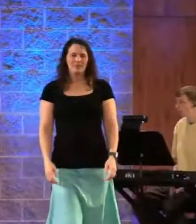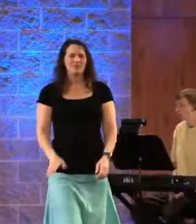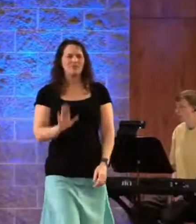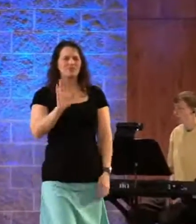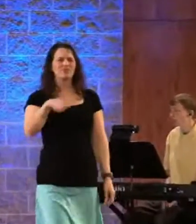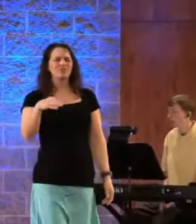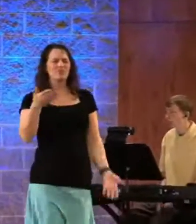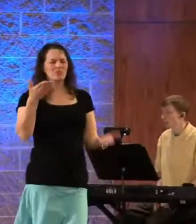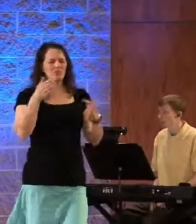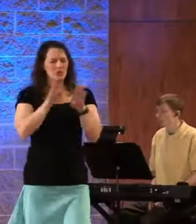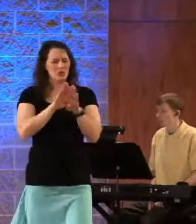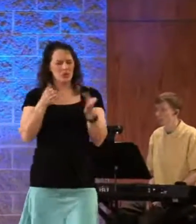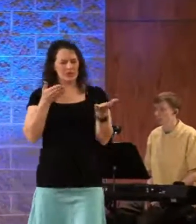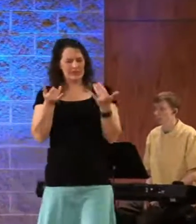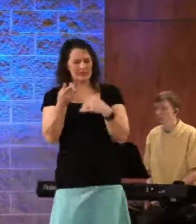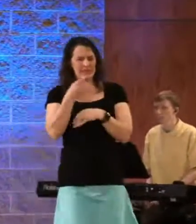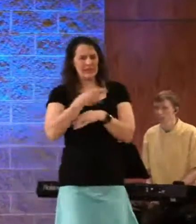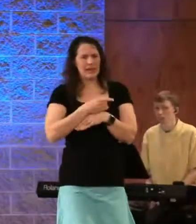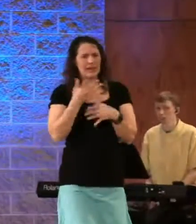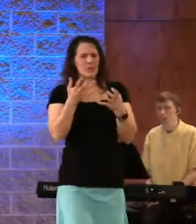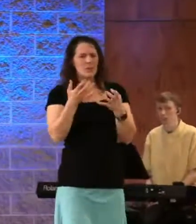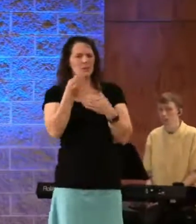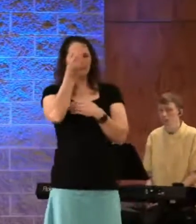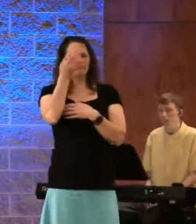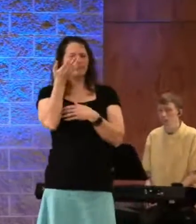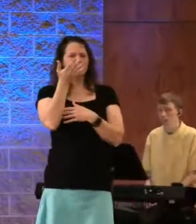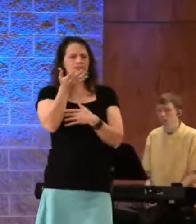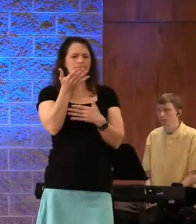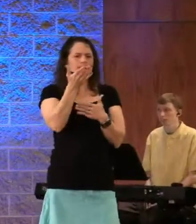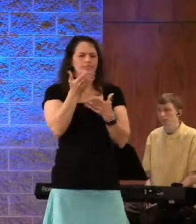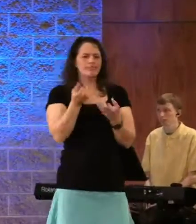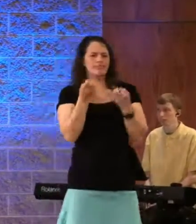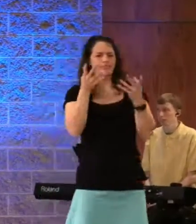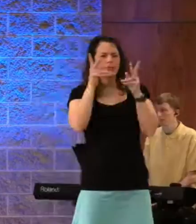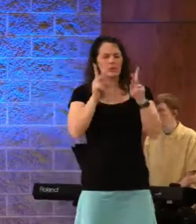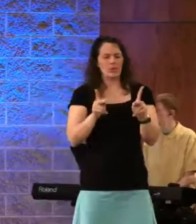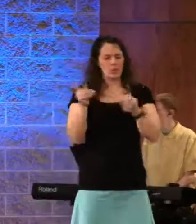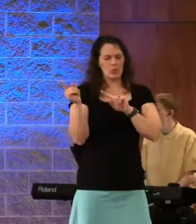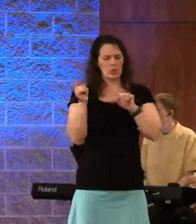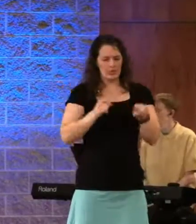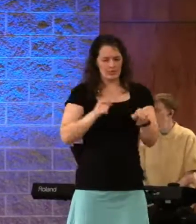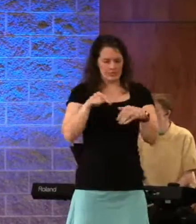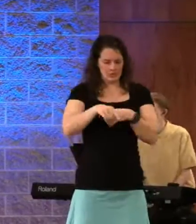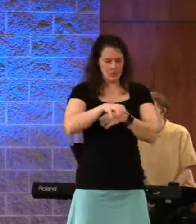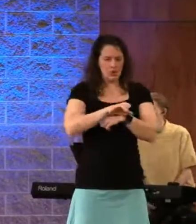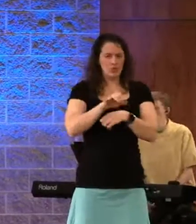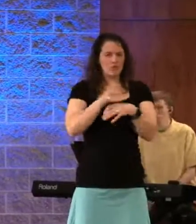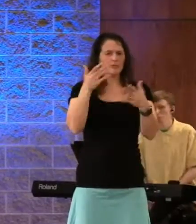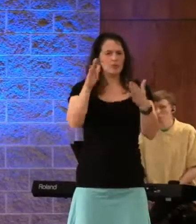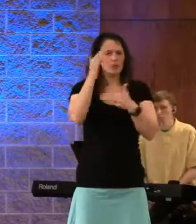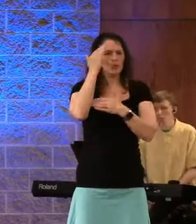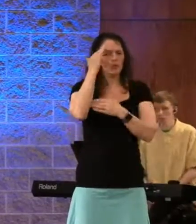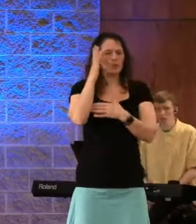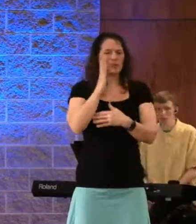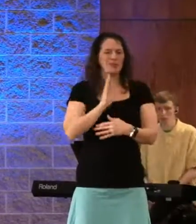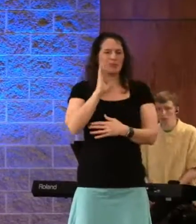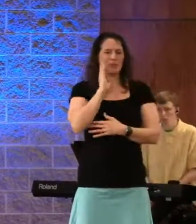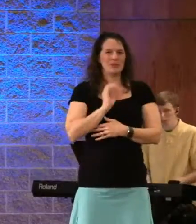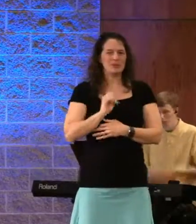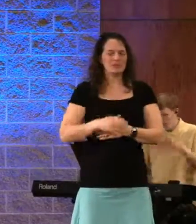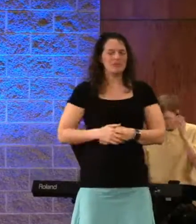Hey, you know, as we close the service today, I want to say something that many people who come to this church already know by